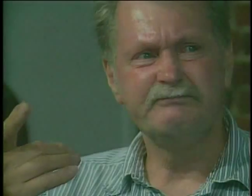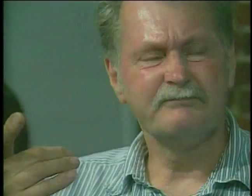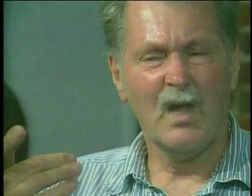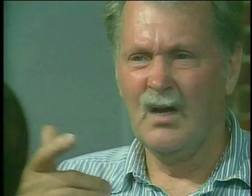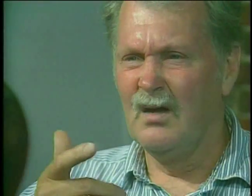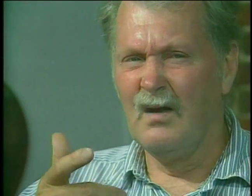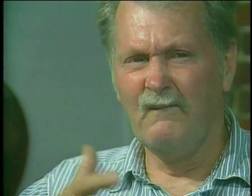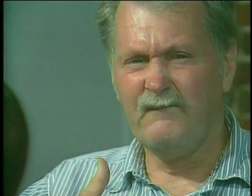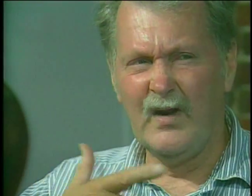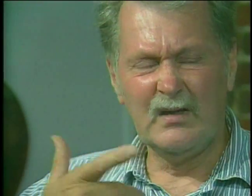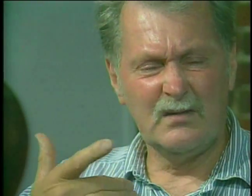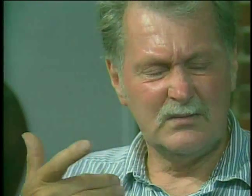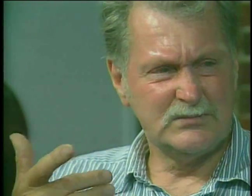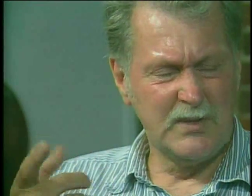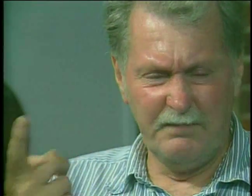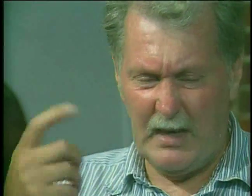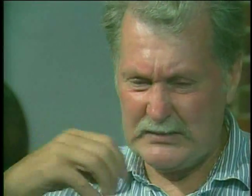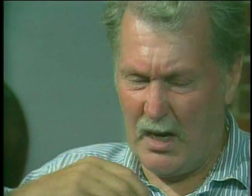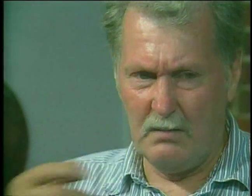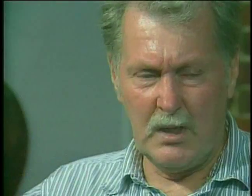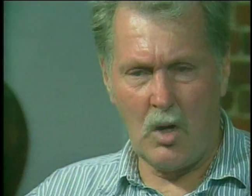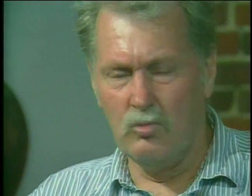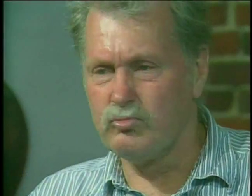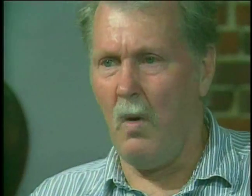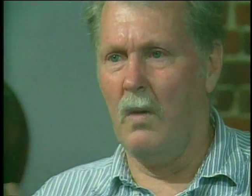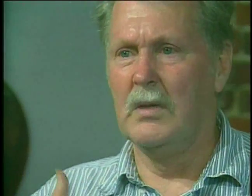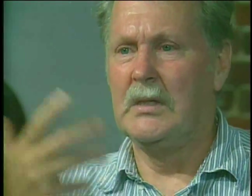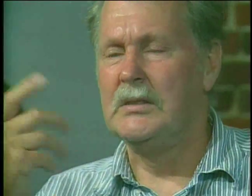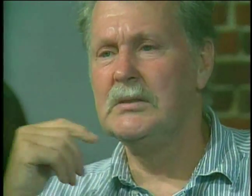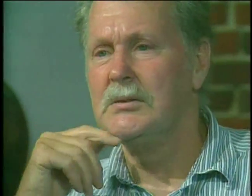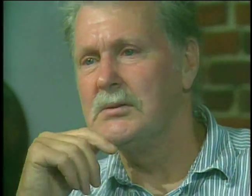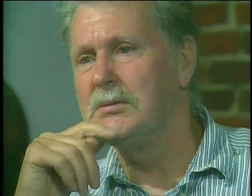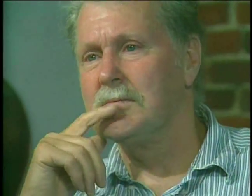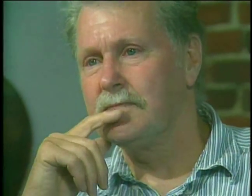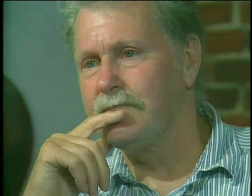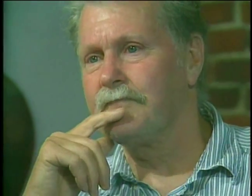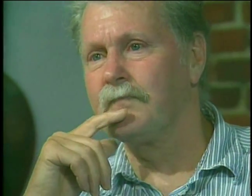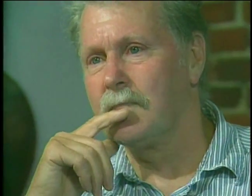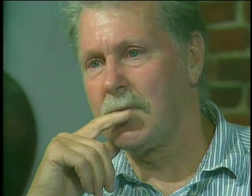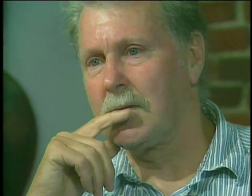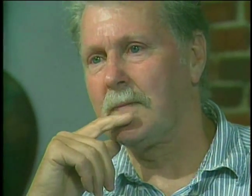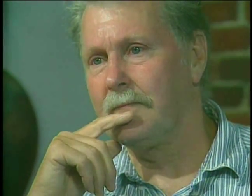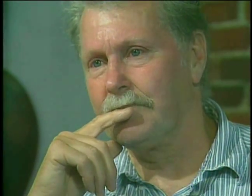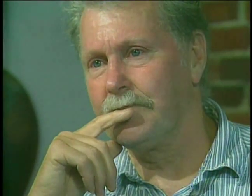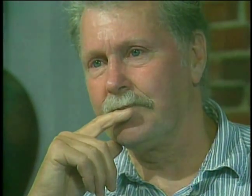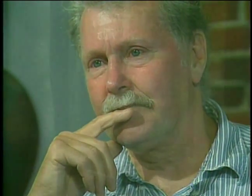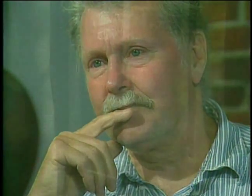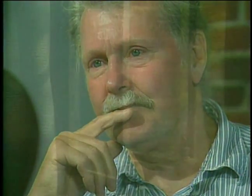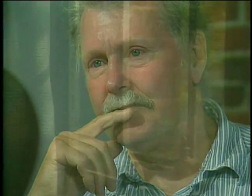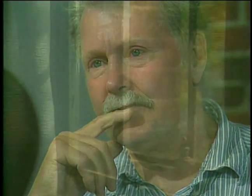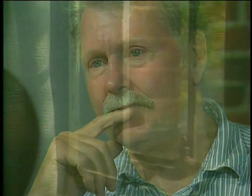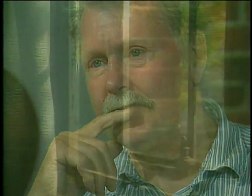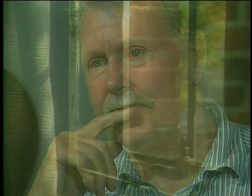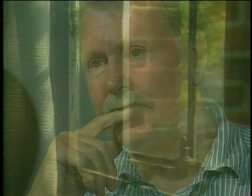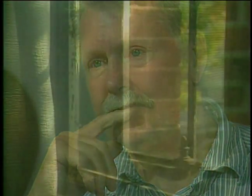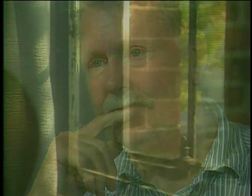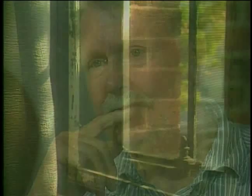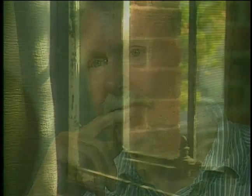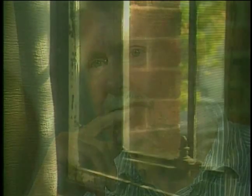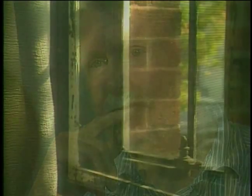I feel something's controlling me, keeping me. Two years ago, Levere was among the